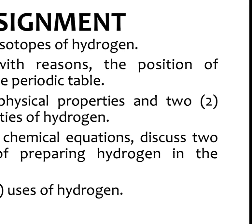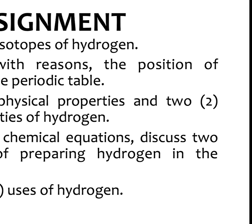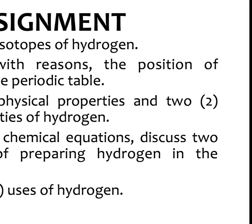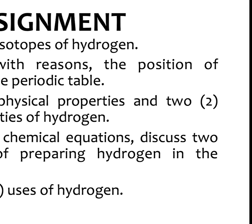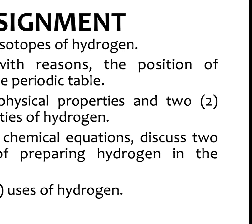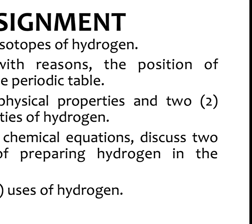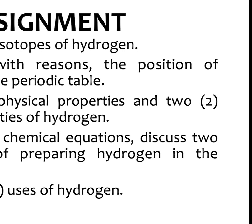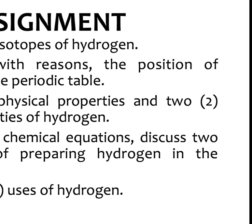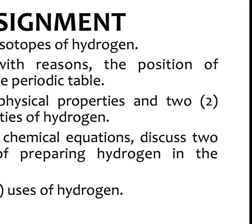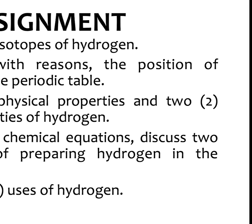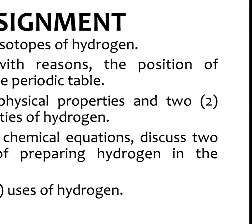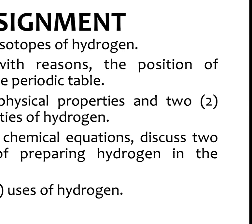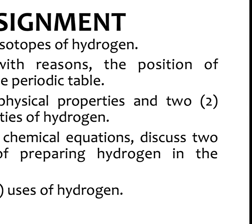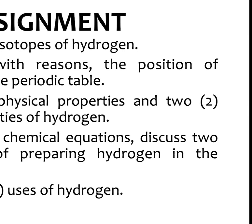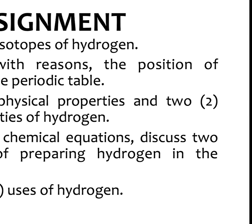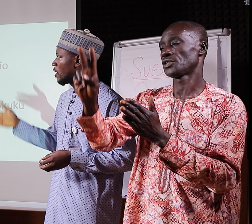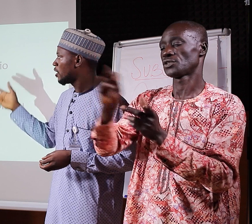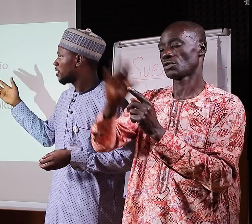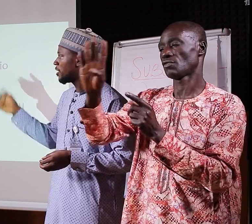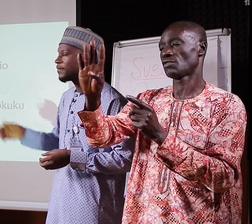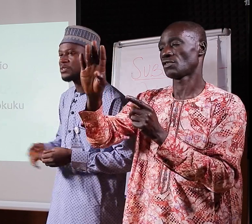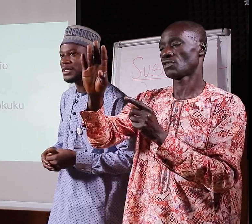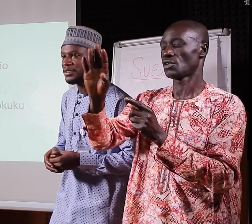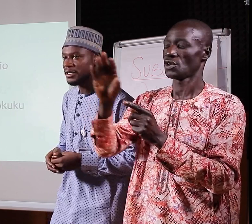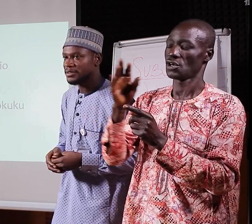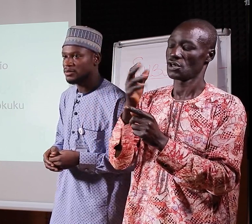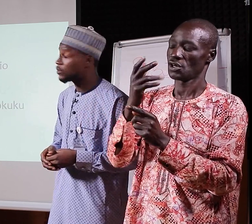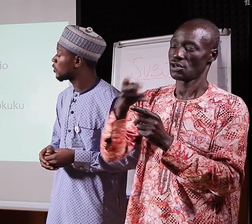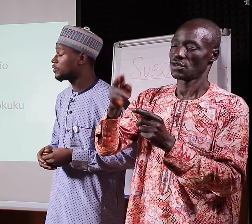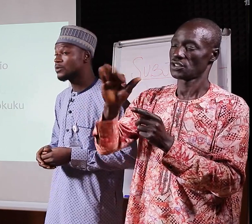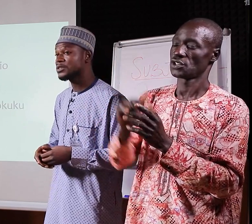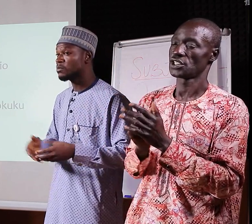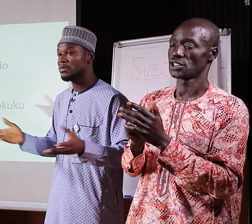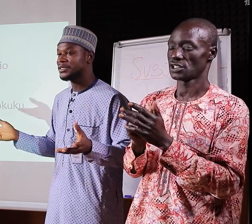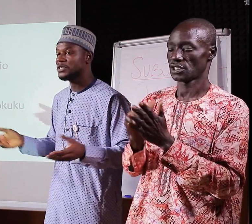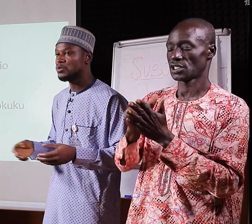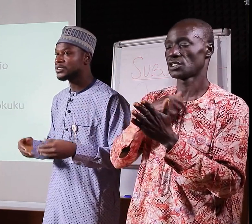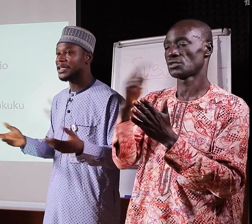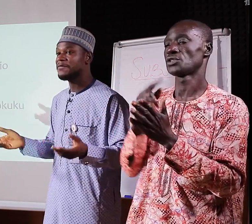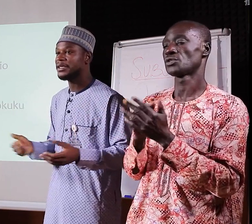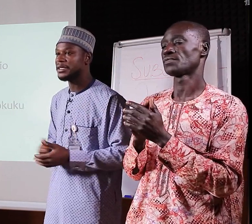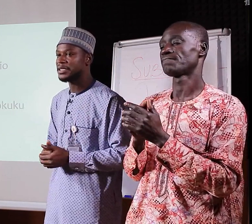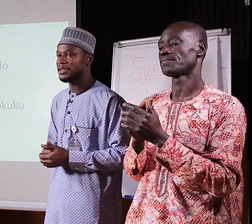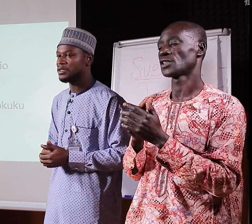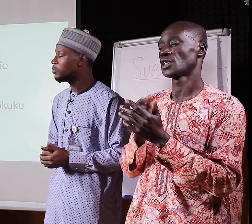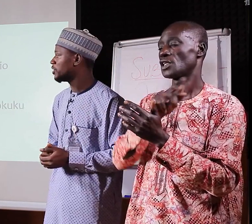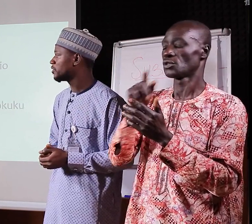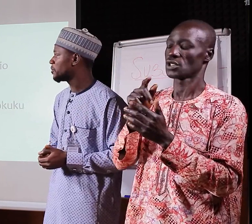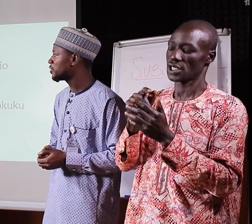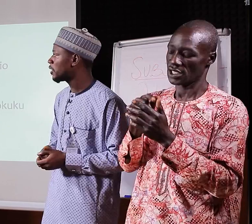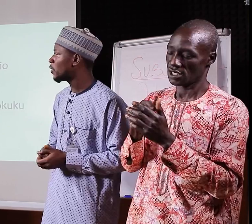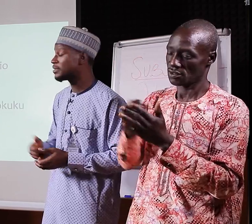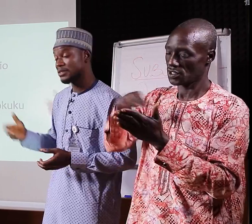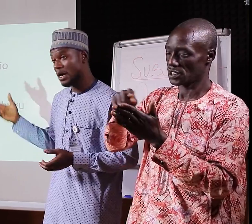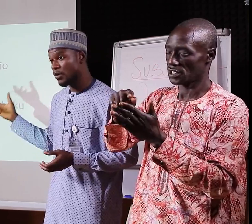of hydrogen gas. Reference materials. You can consult textbooks and even the internet, but the